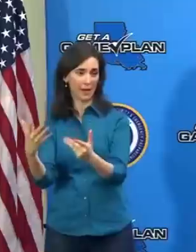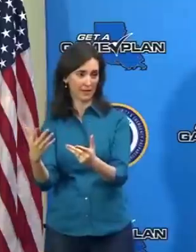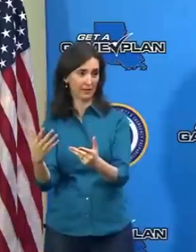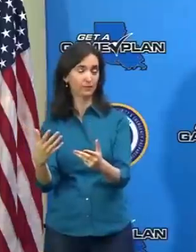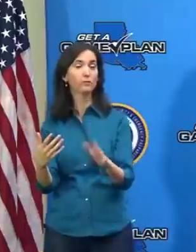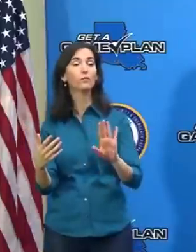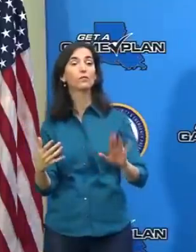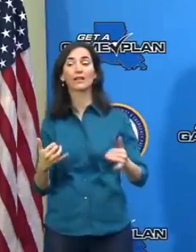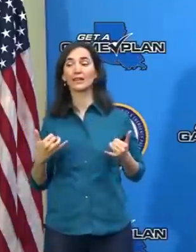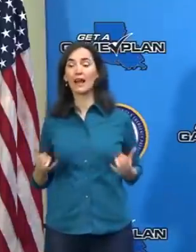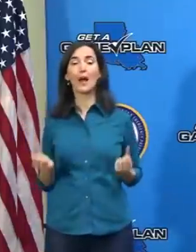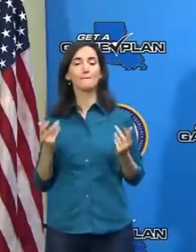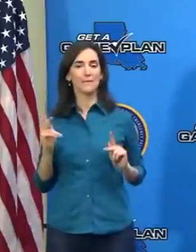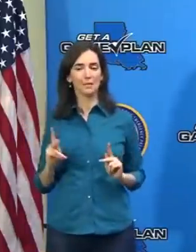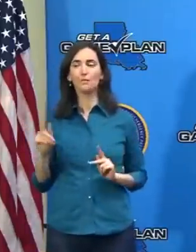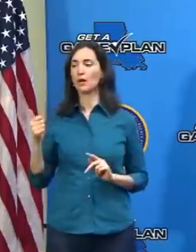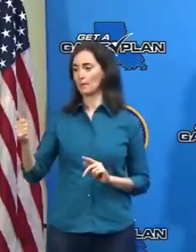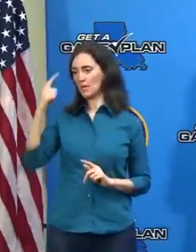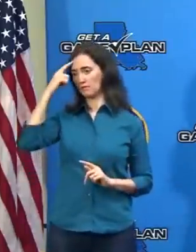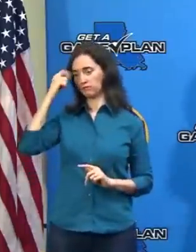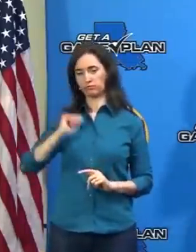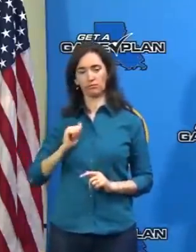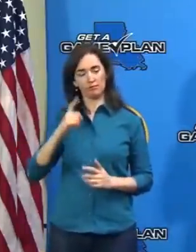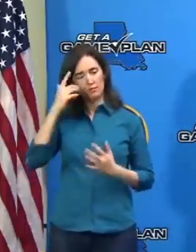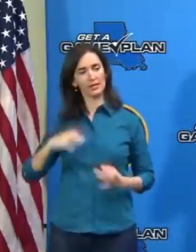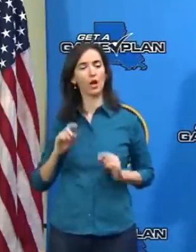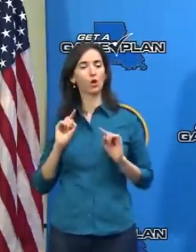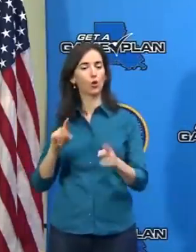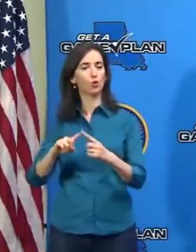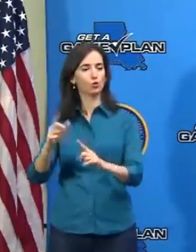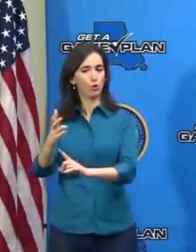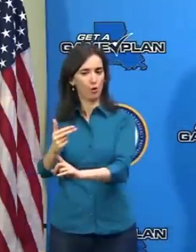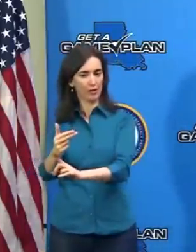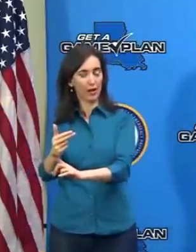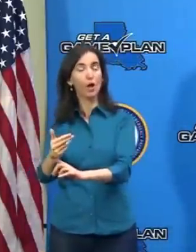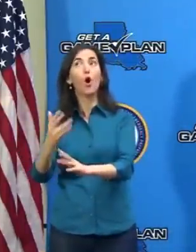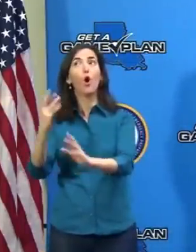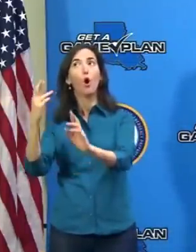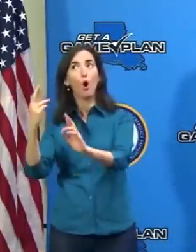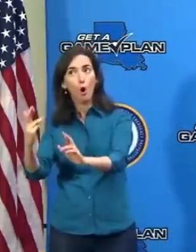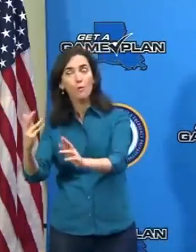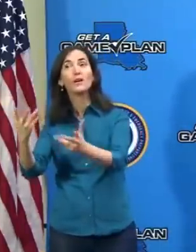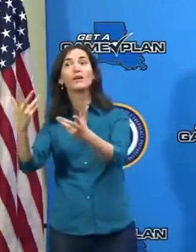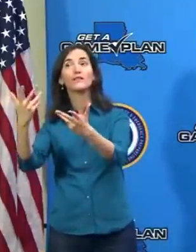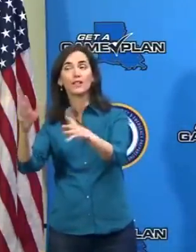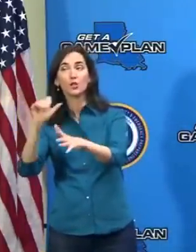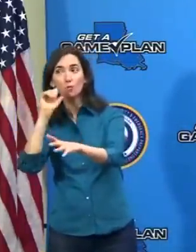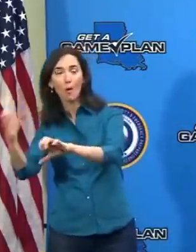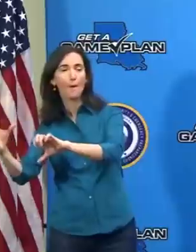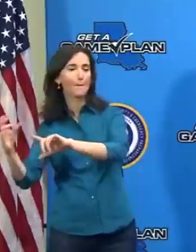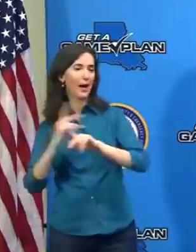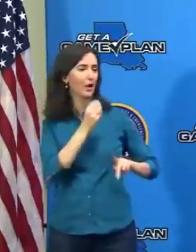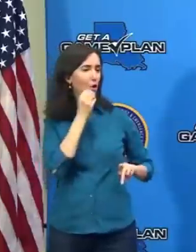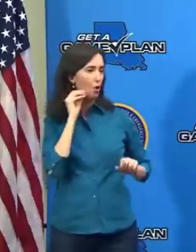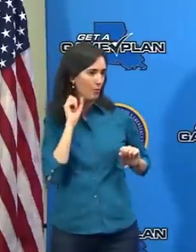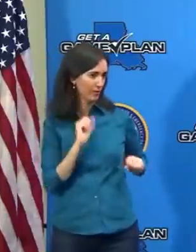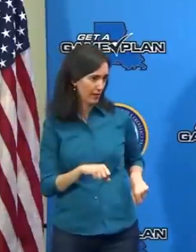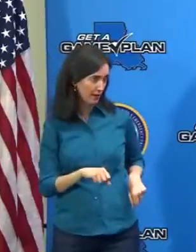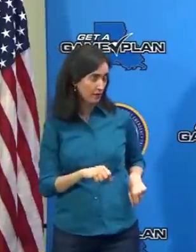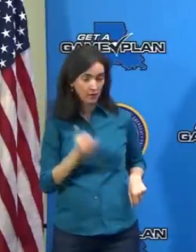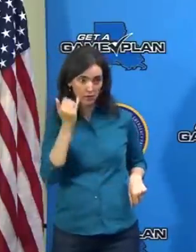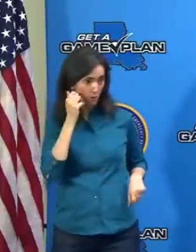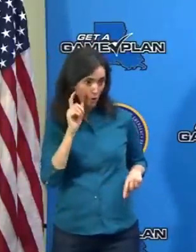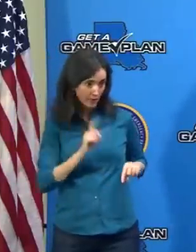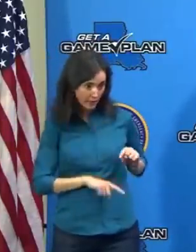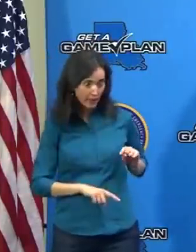hotels first. And then hopefully they're going to have homes that they can go home to tomorrow. And if they don't, then we're